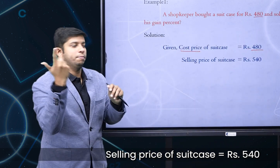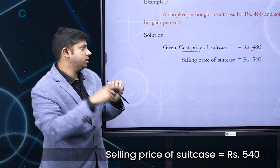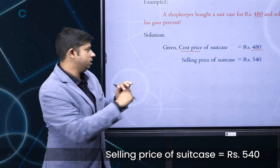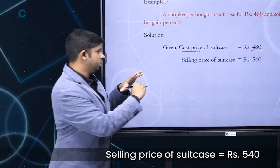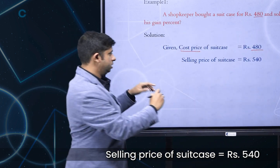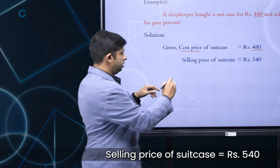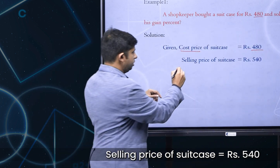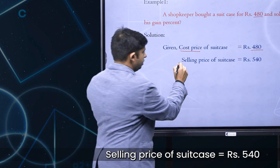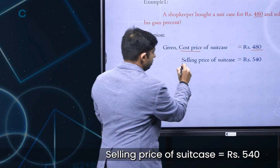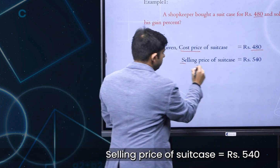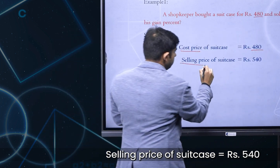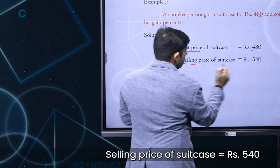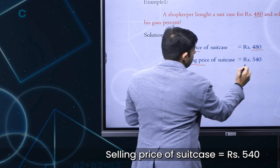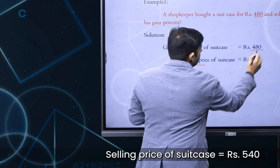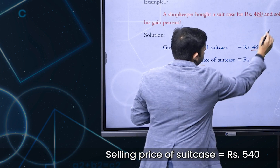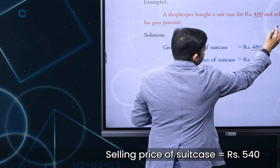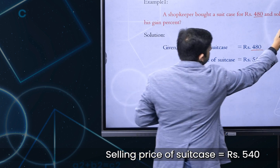Selling price of suitcase is equal to Rs 540.